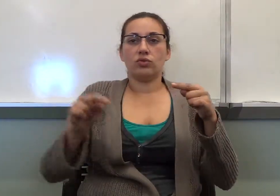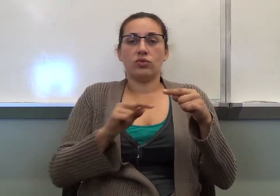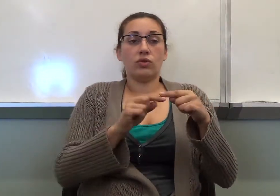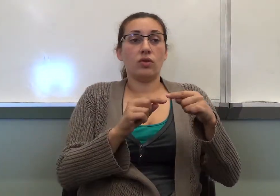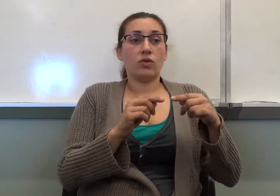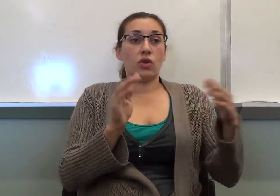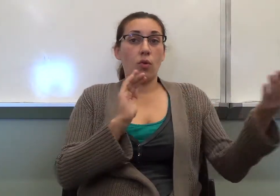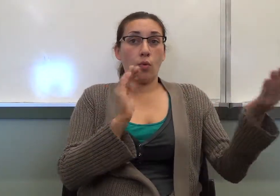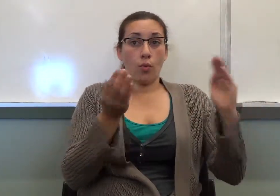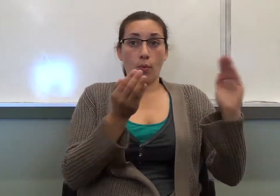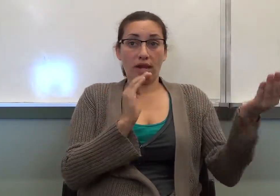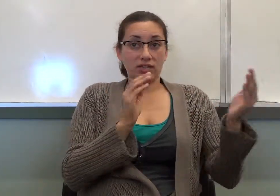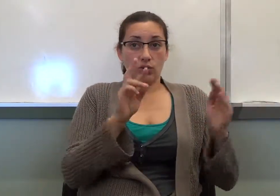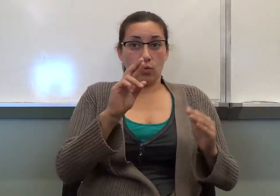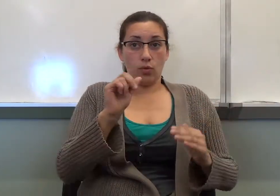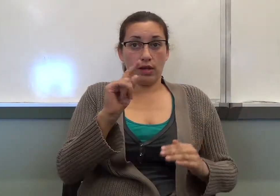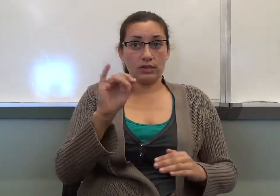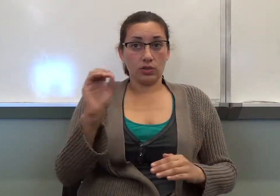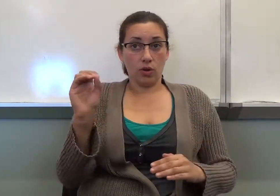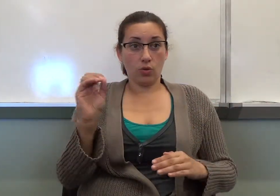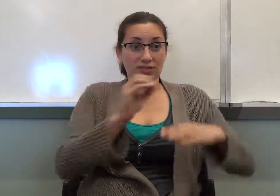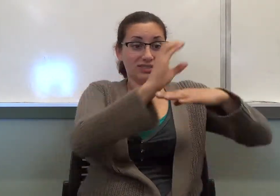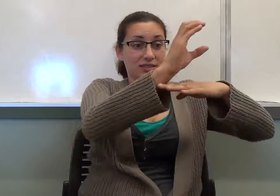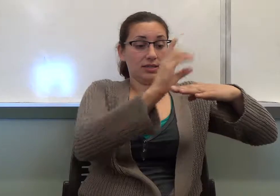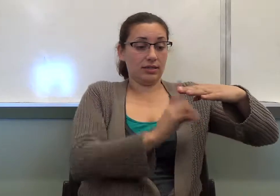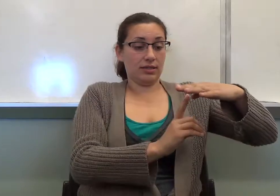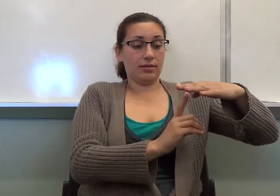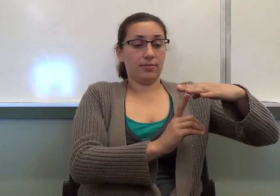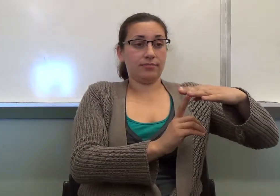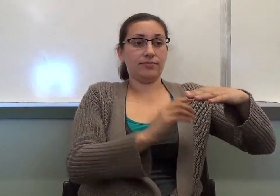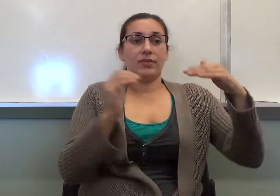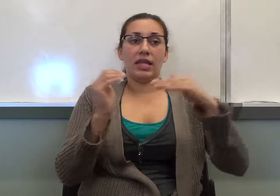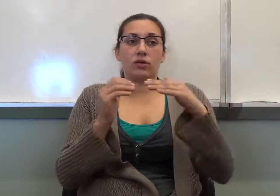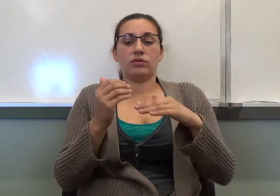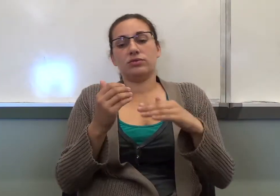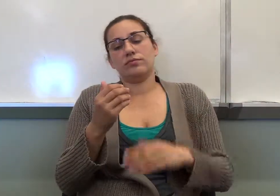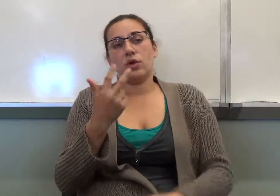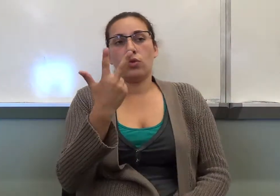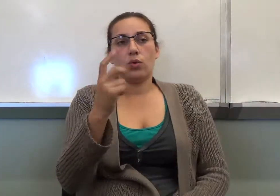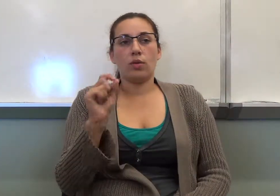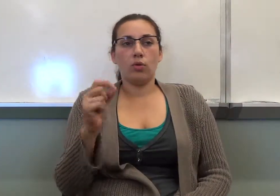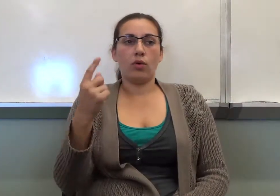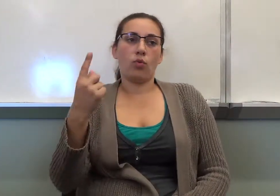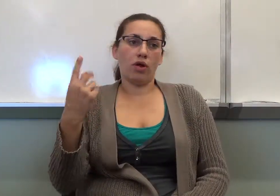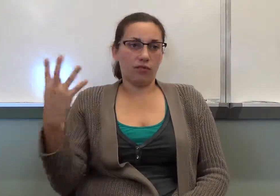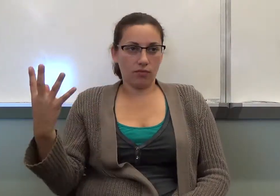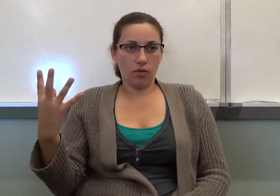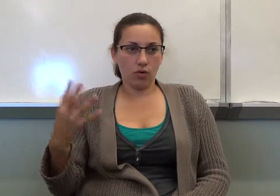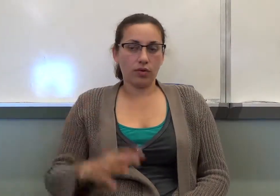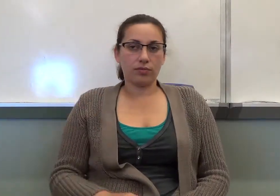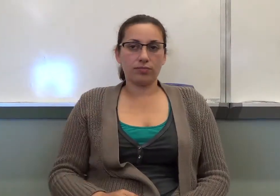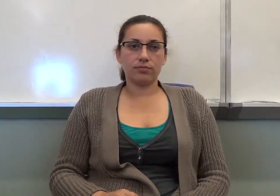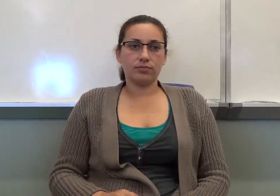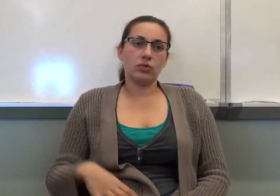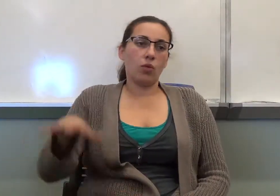D is 3.14. Let's write it out. We say it's approximately